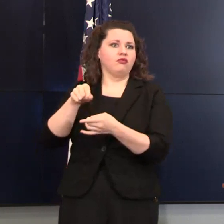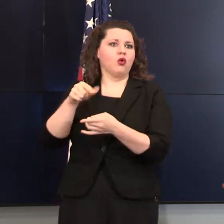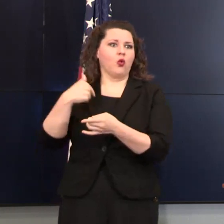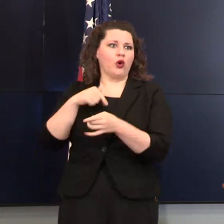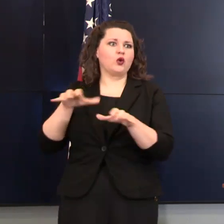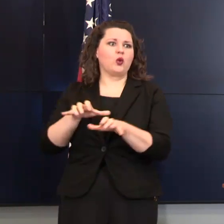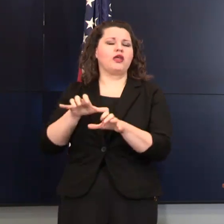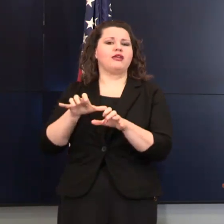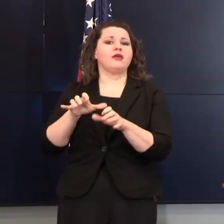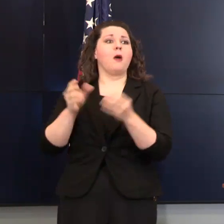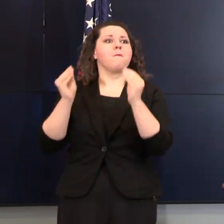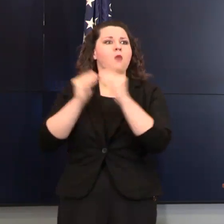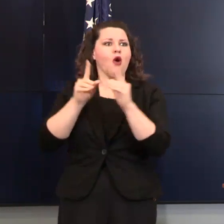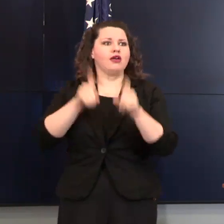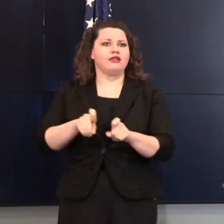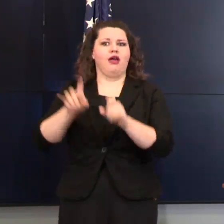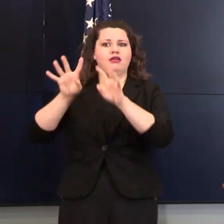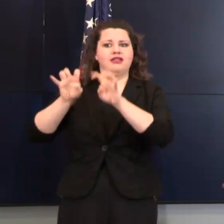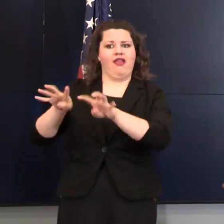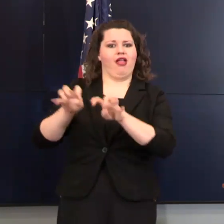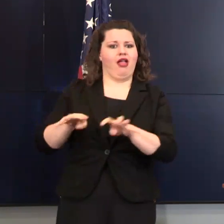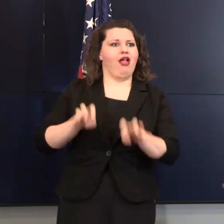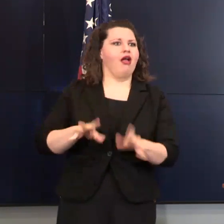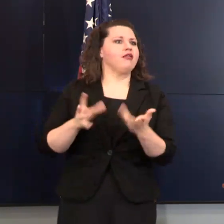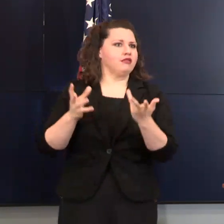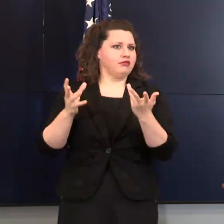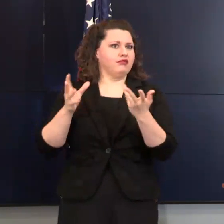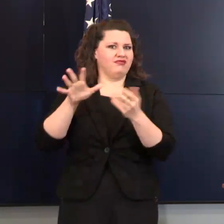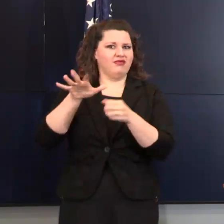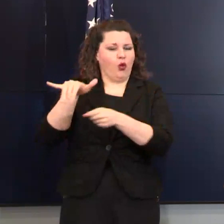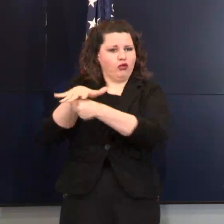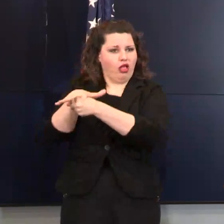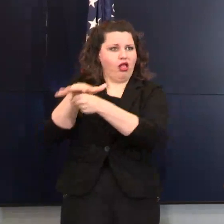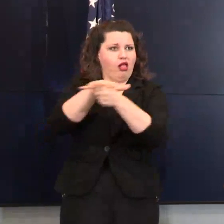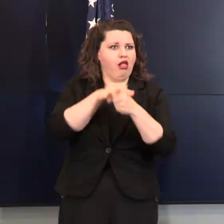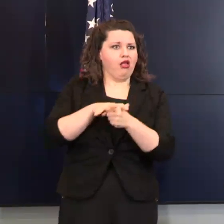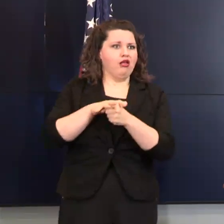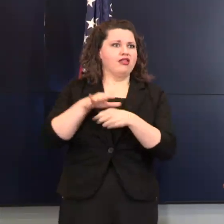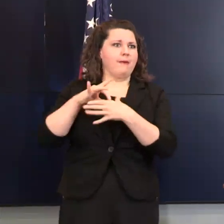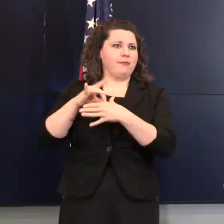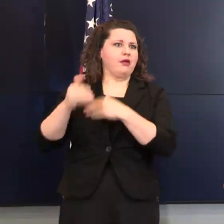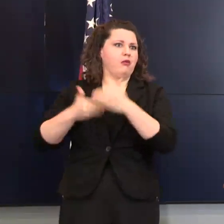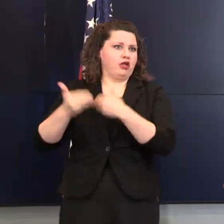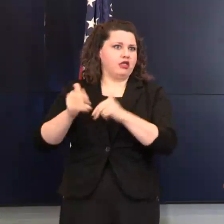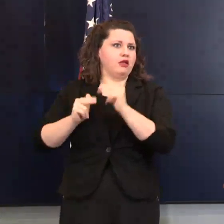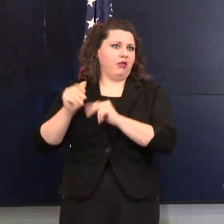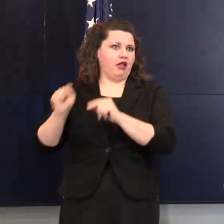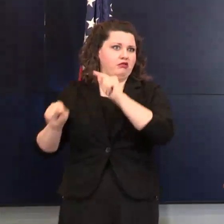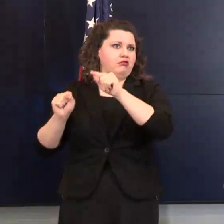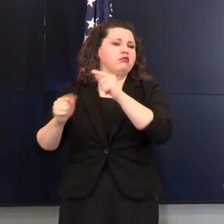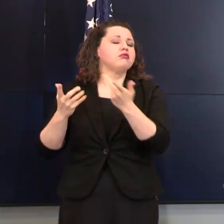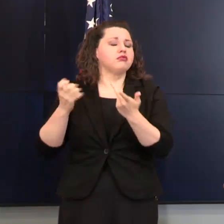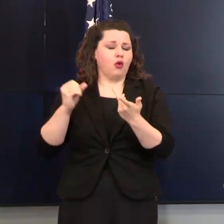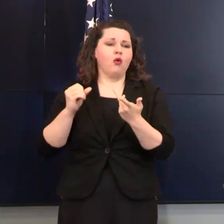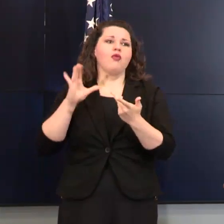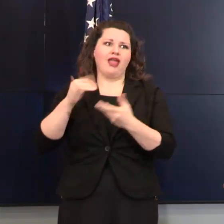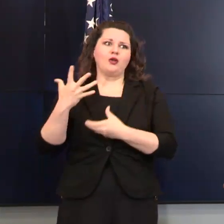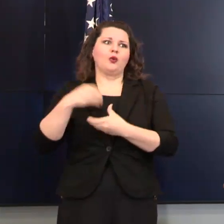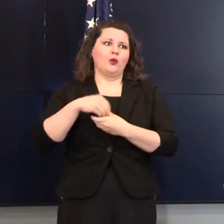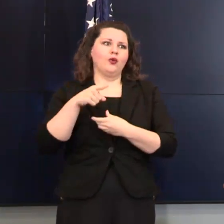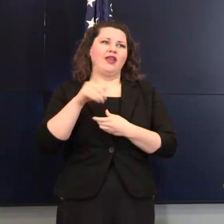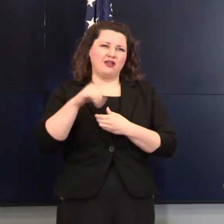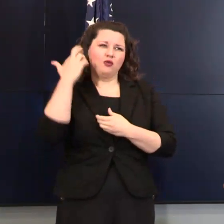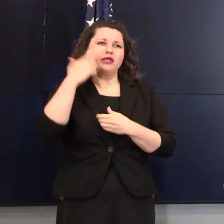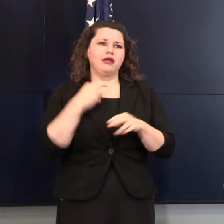261, or 67% of the 389 positive cases that were reported on Sunday can be attributed